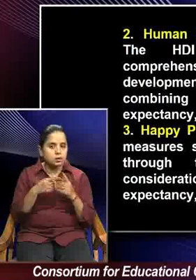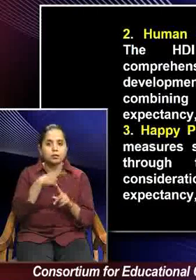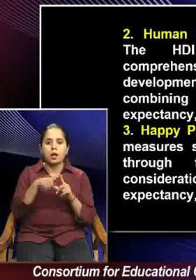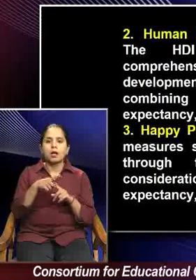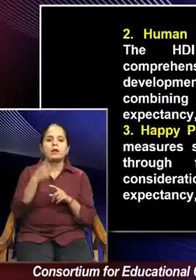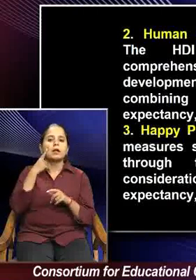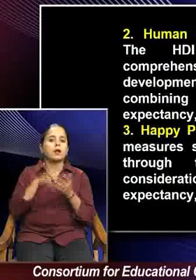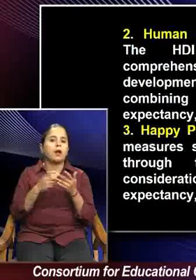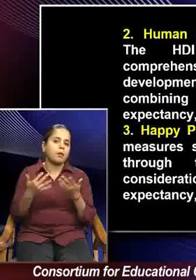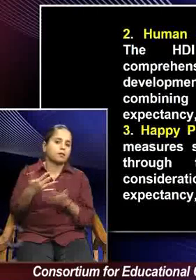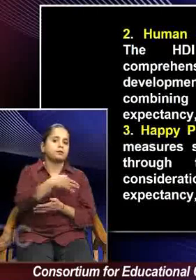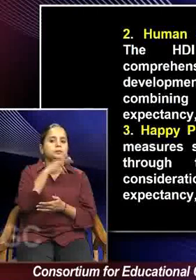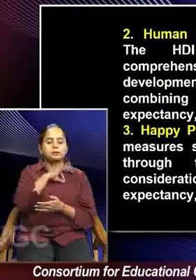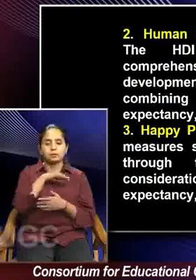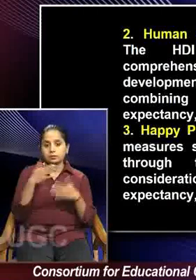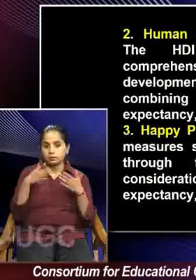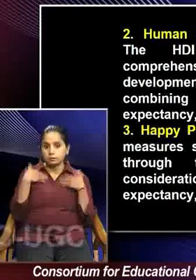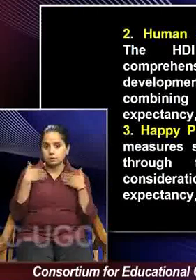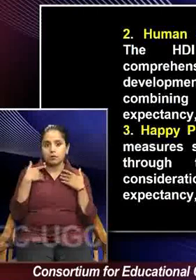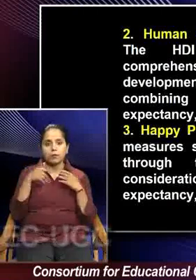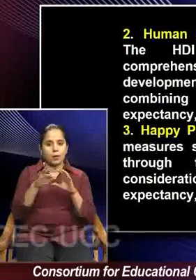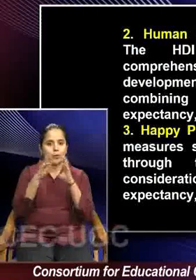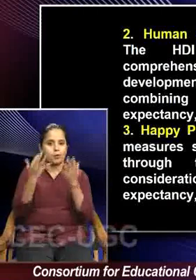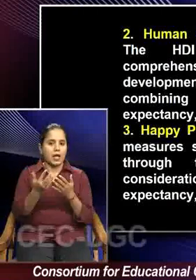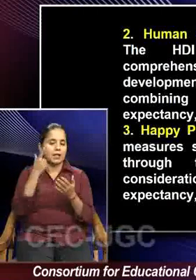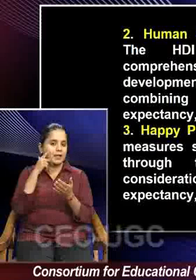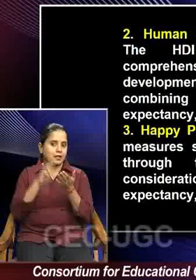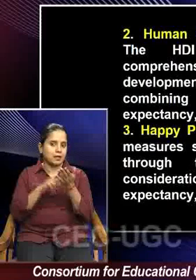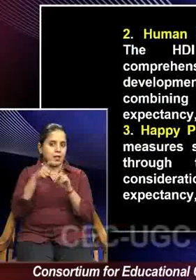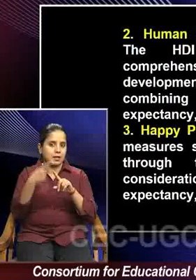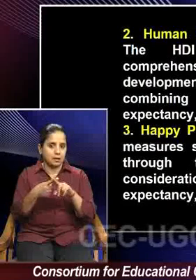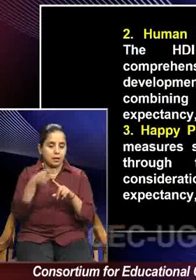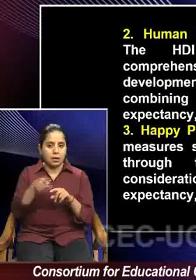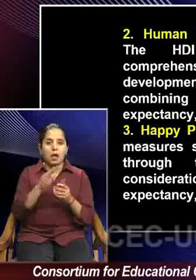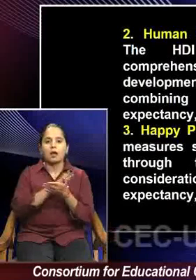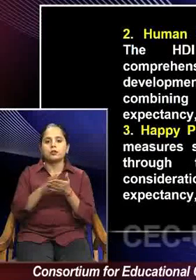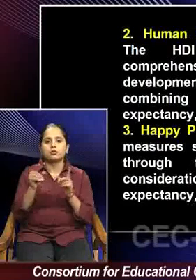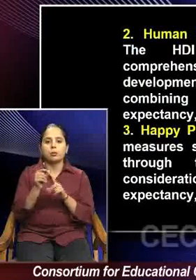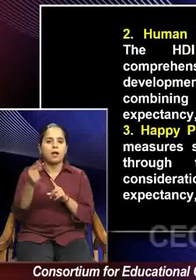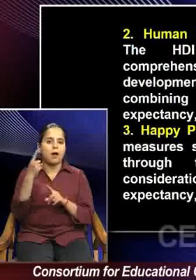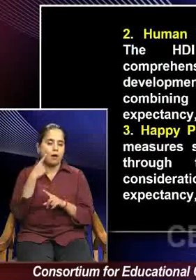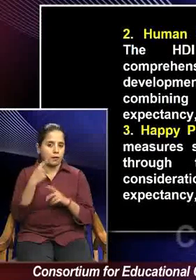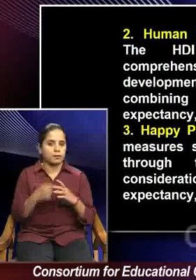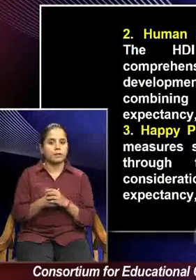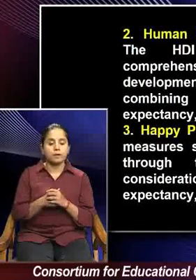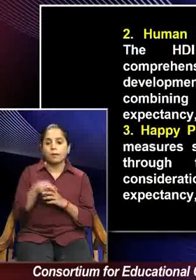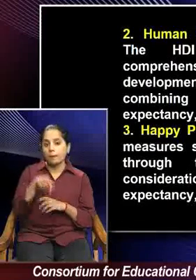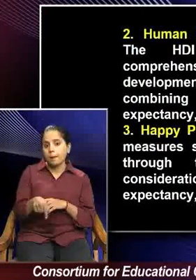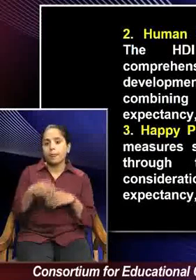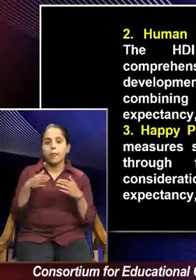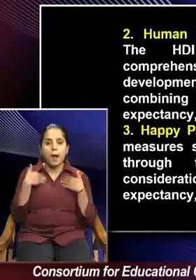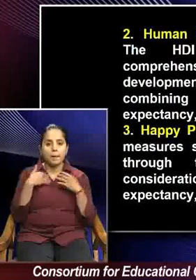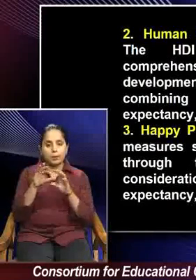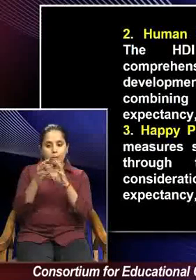income. Happy Planet Index, that is HPI. The Happy